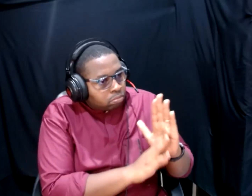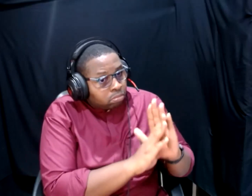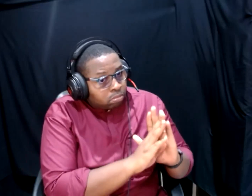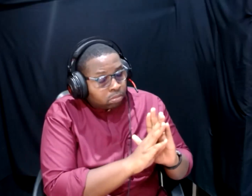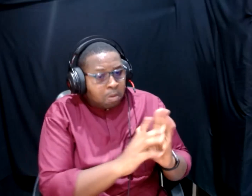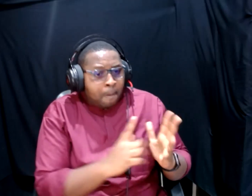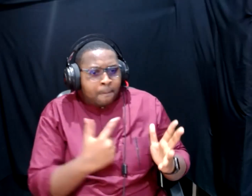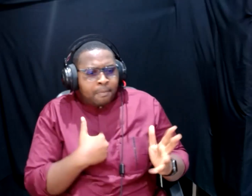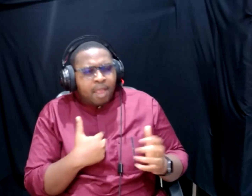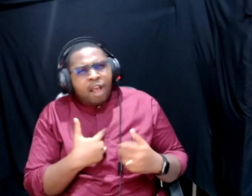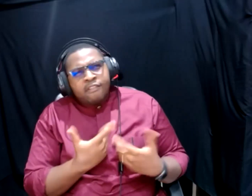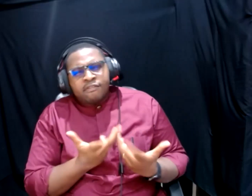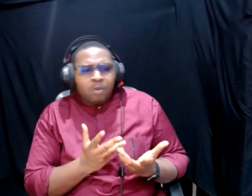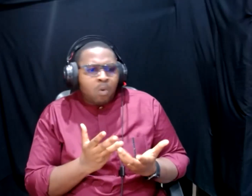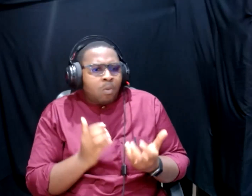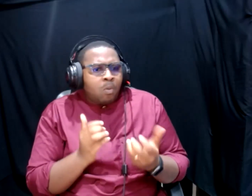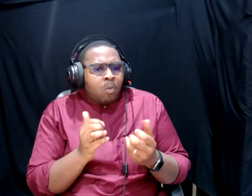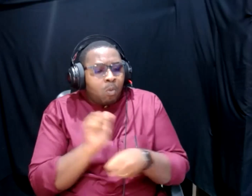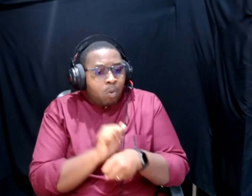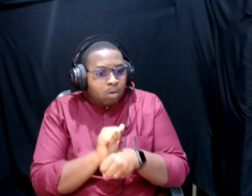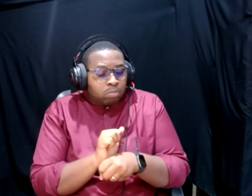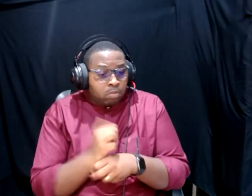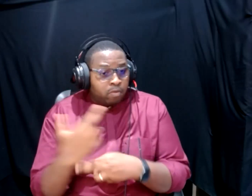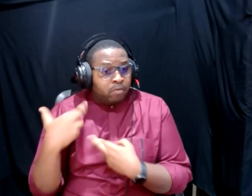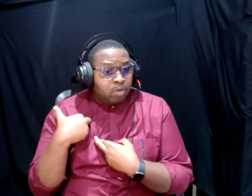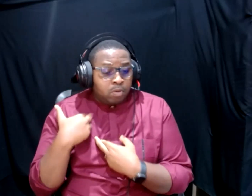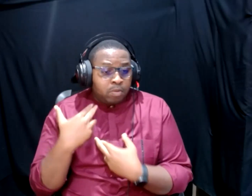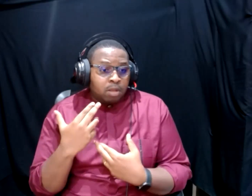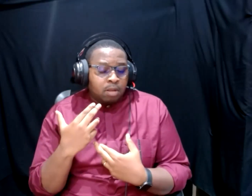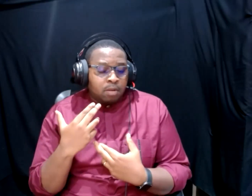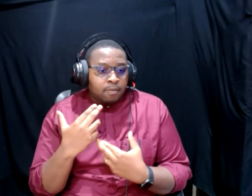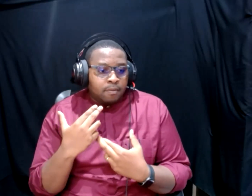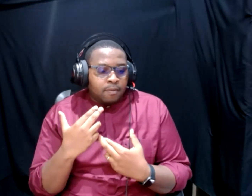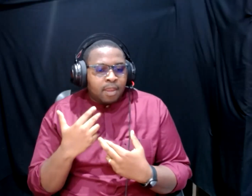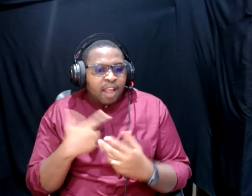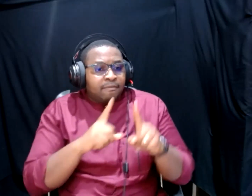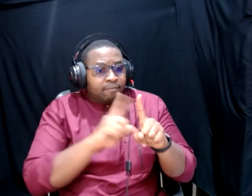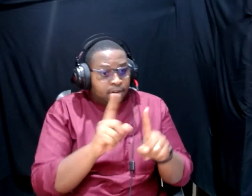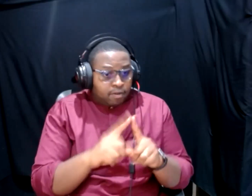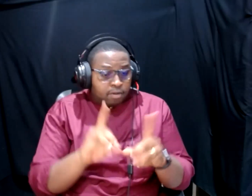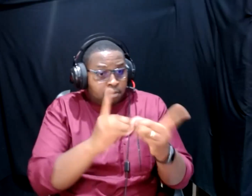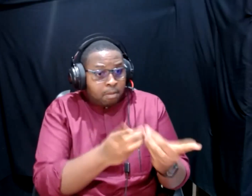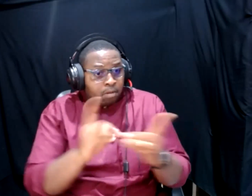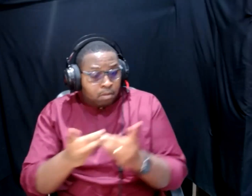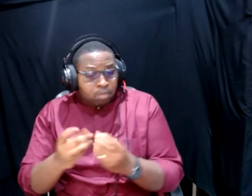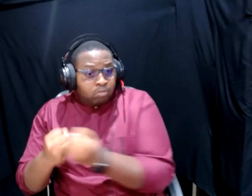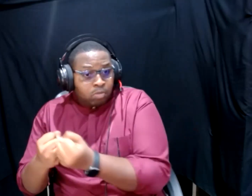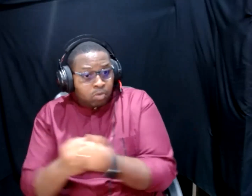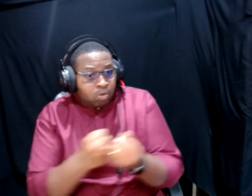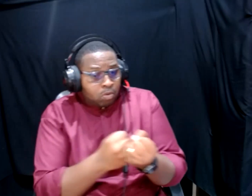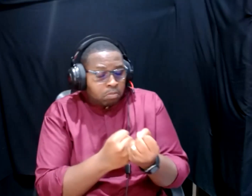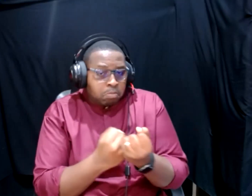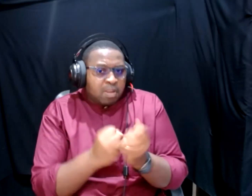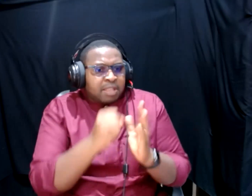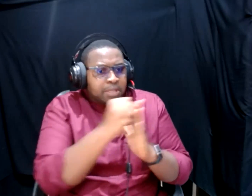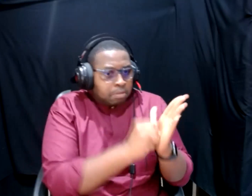serving as faculty on the National Governors Association Policy Academy on cross-systems agency collaboration, where we worked with many states